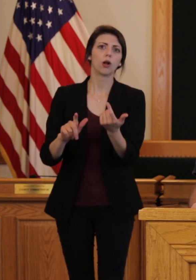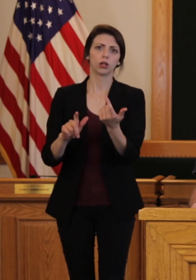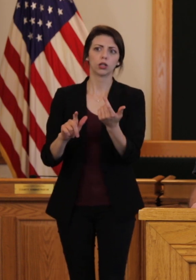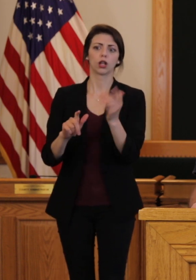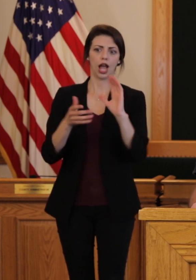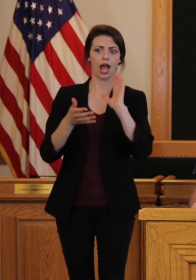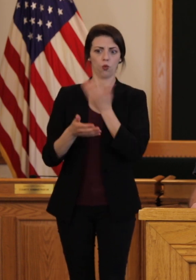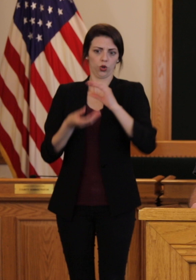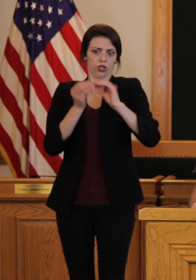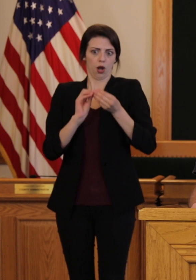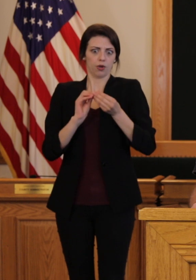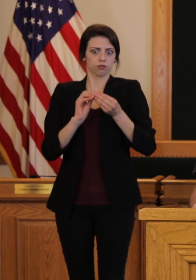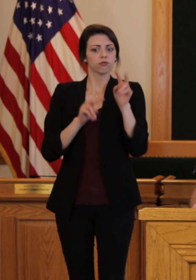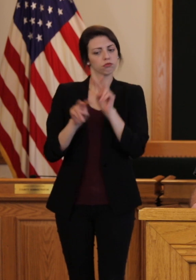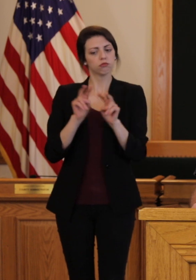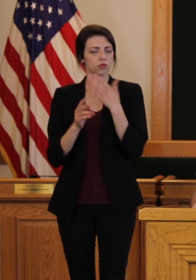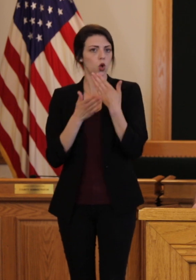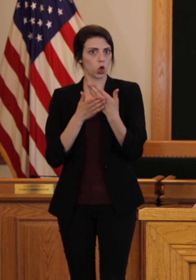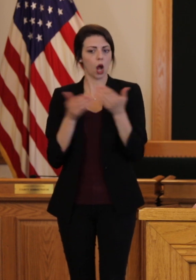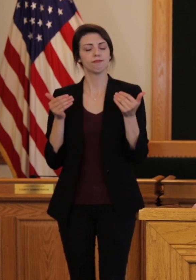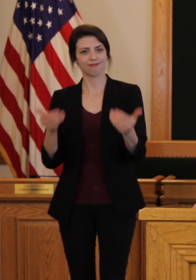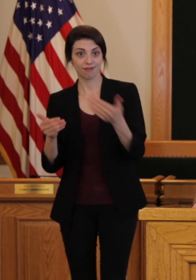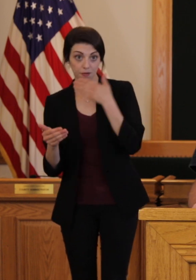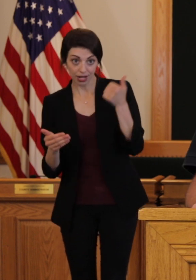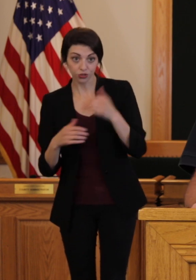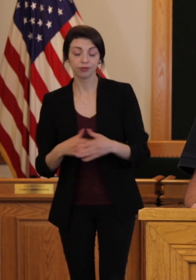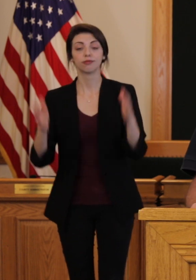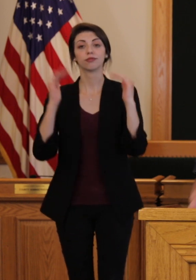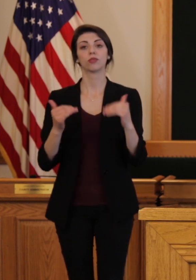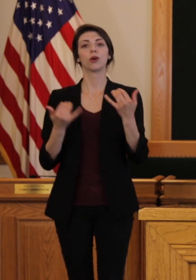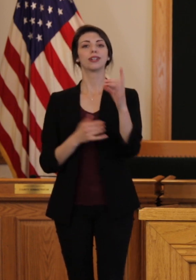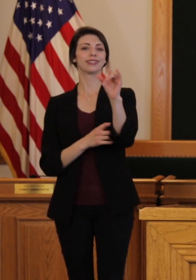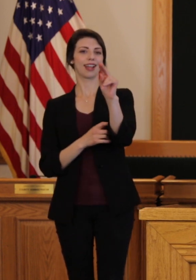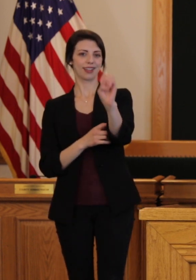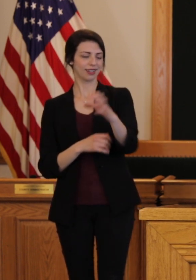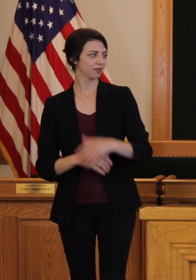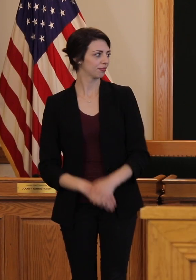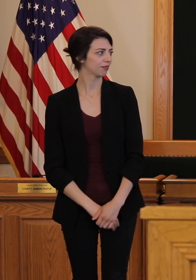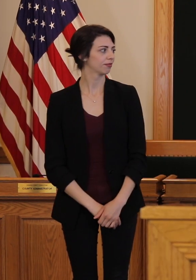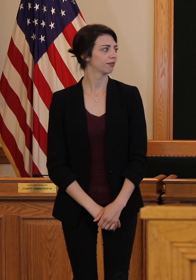as we move forward. Now I'll invite Diane to give today's report.